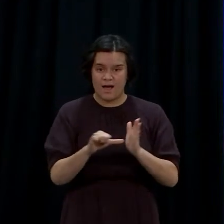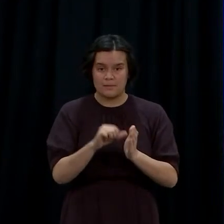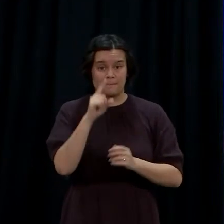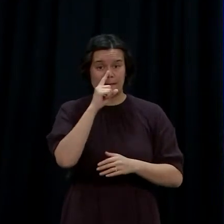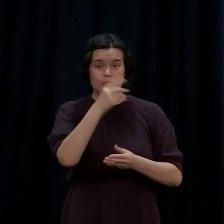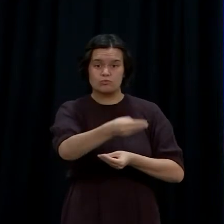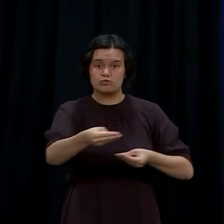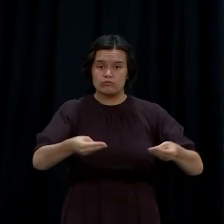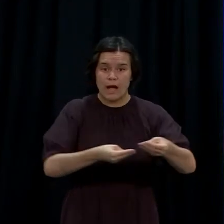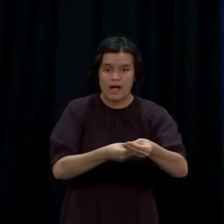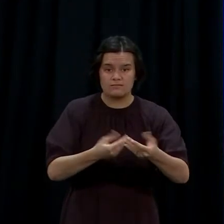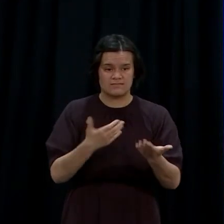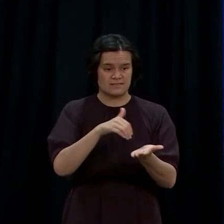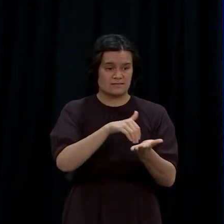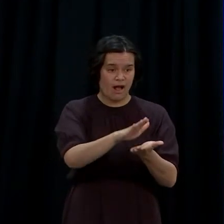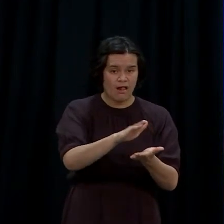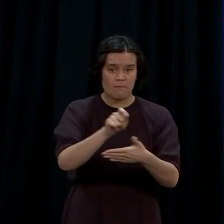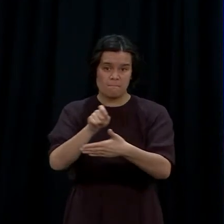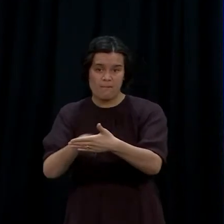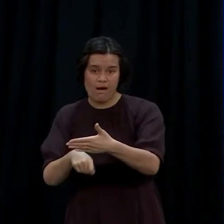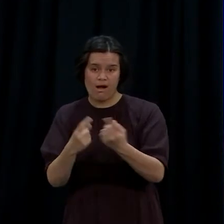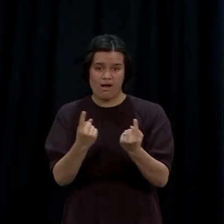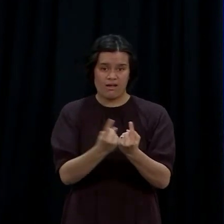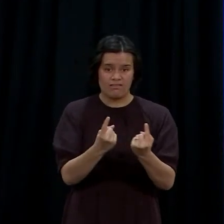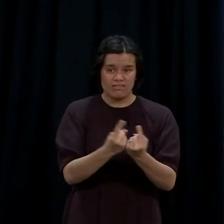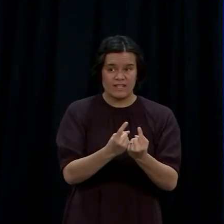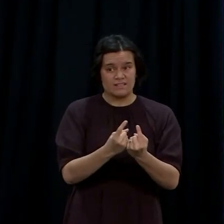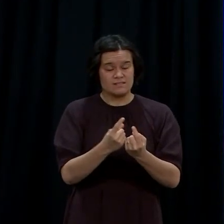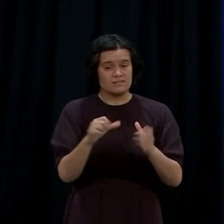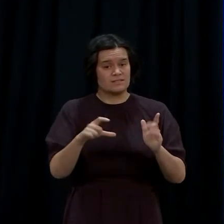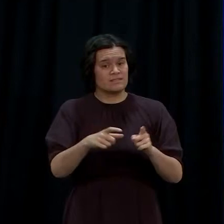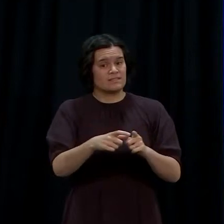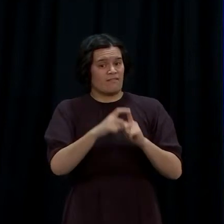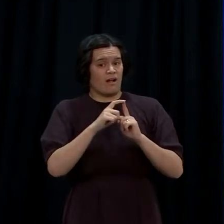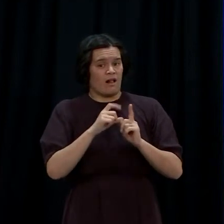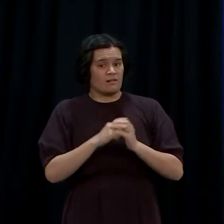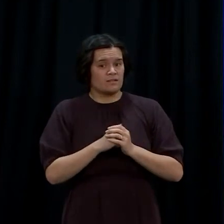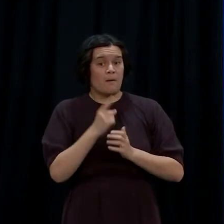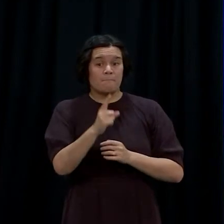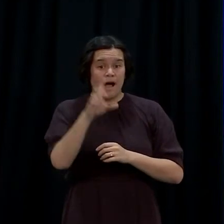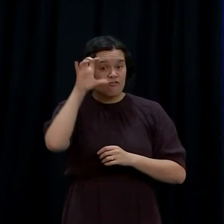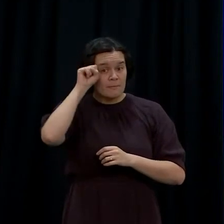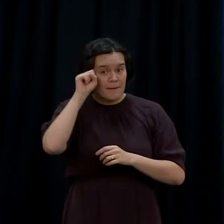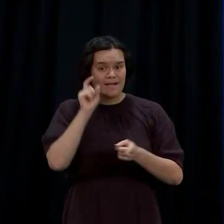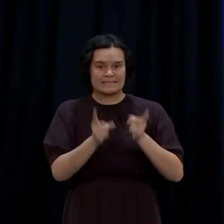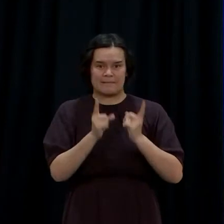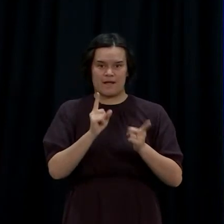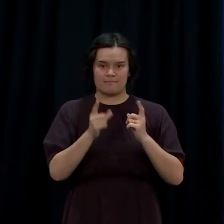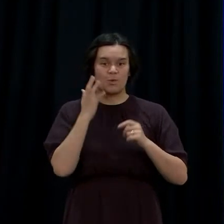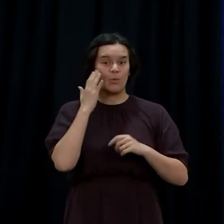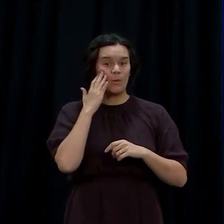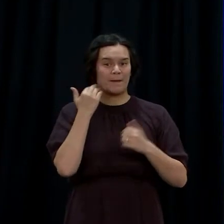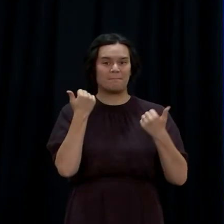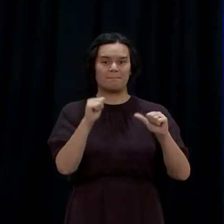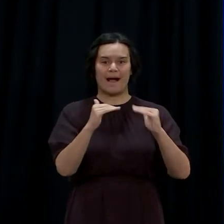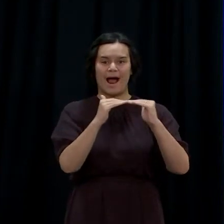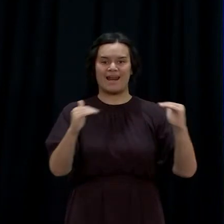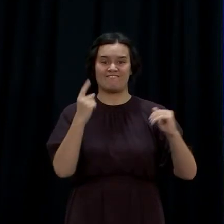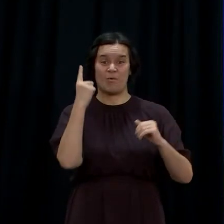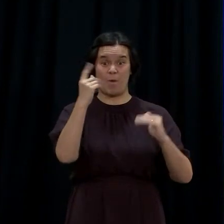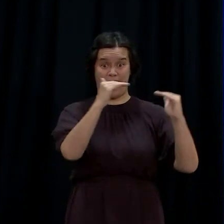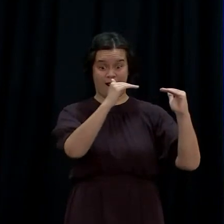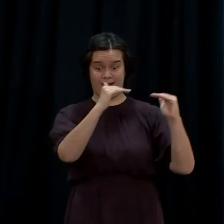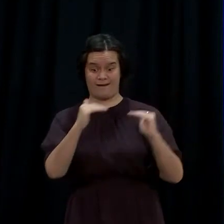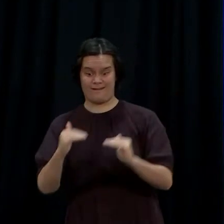do need to reflect on the fact that when we come out of this, there is often pent-up demand, which you see, not all of that was